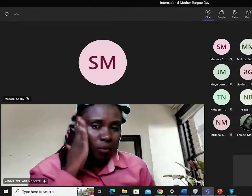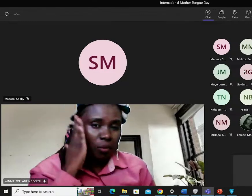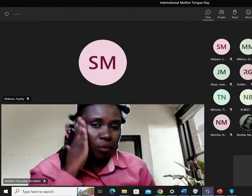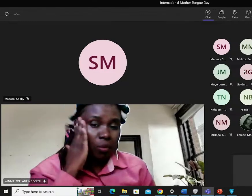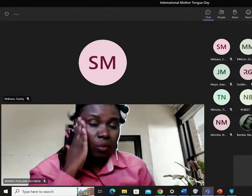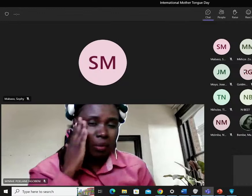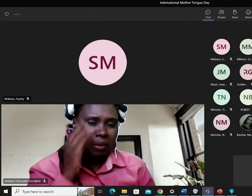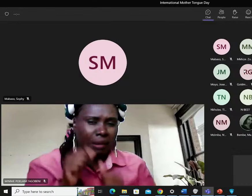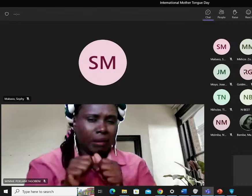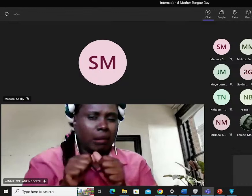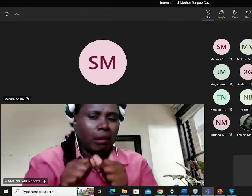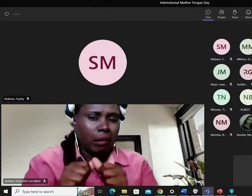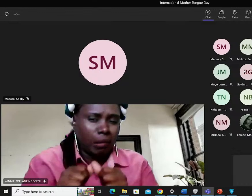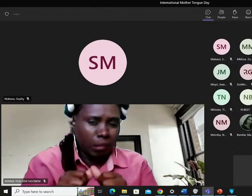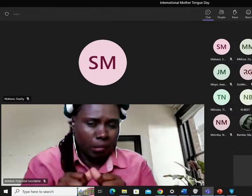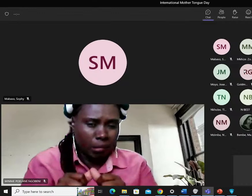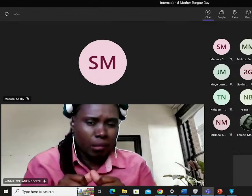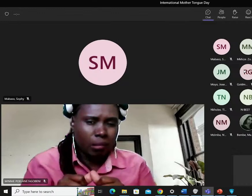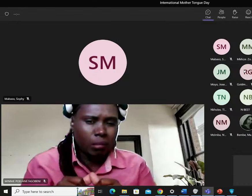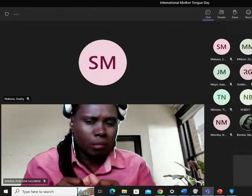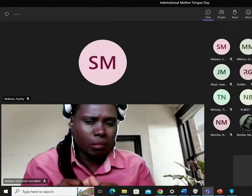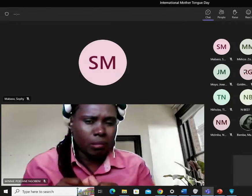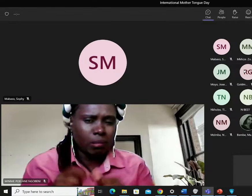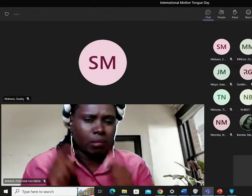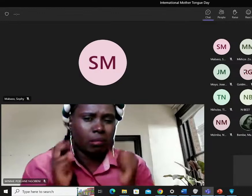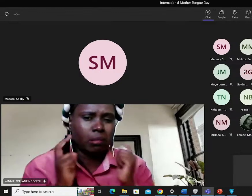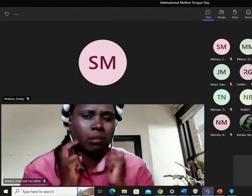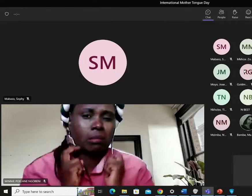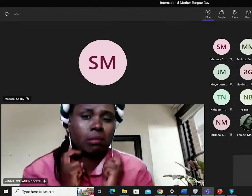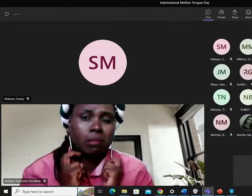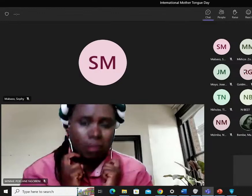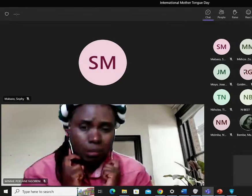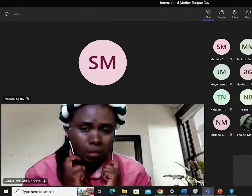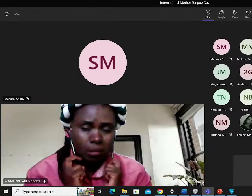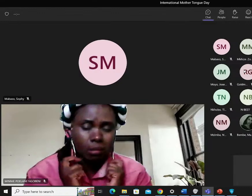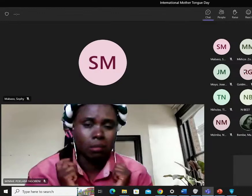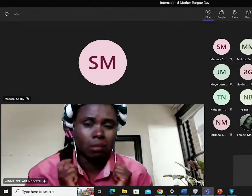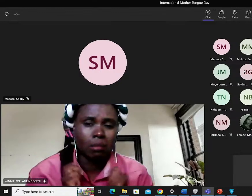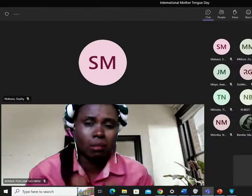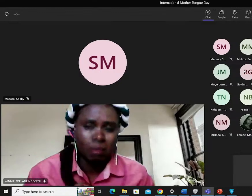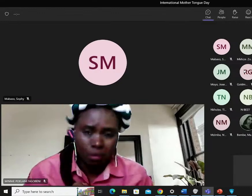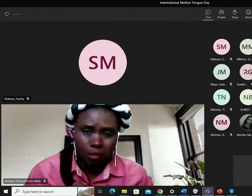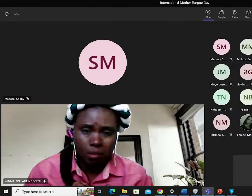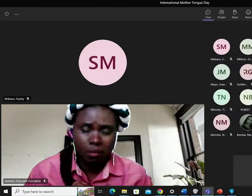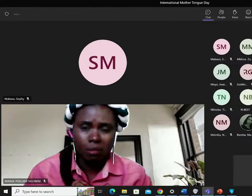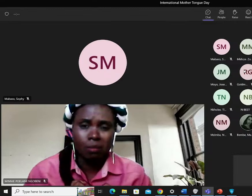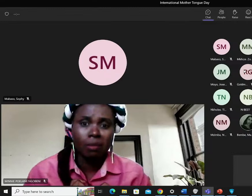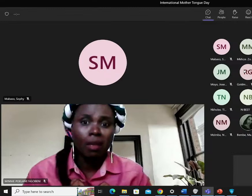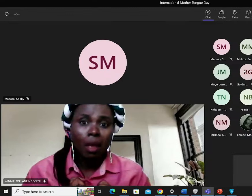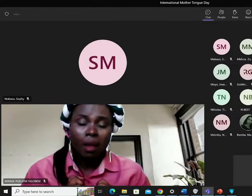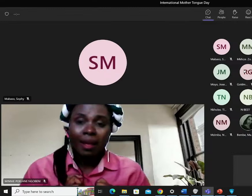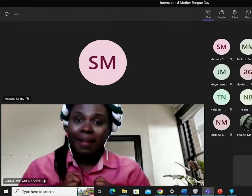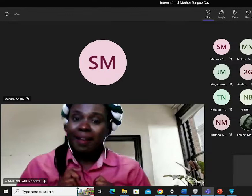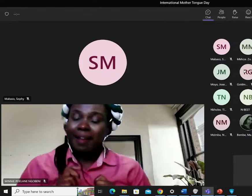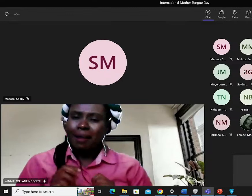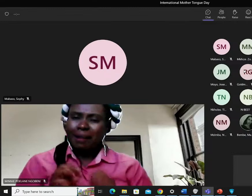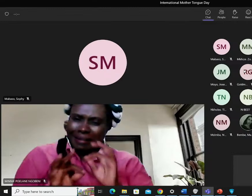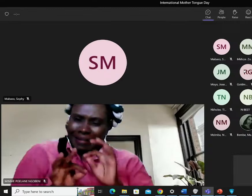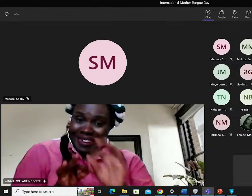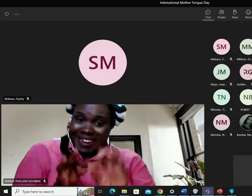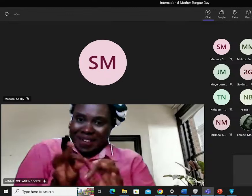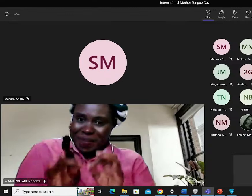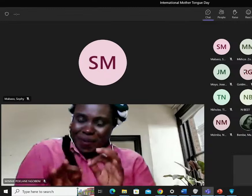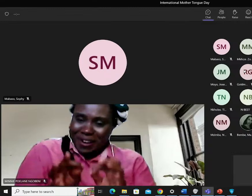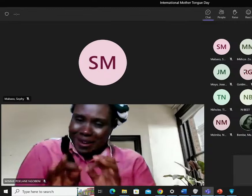that takes, the energy that takes to interpret for so many people. We